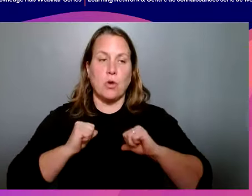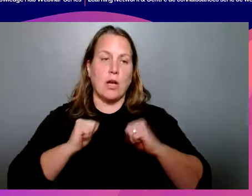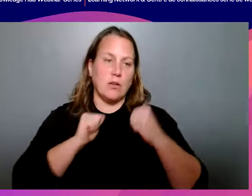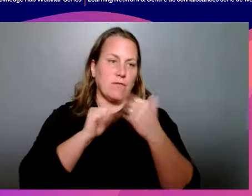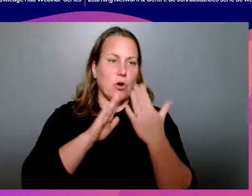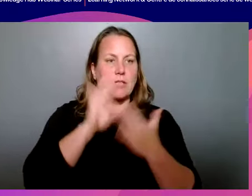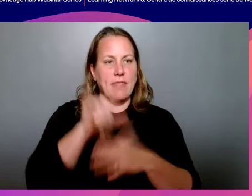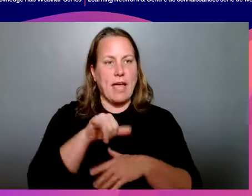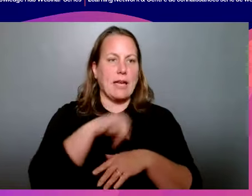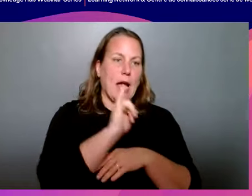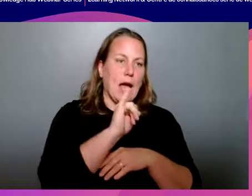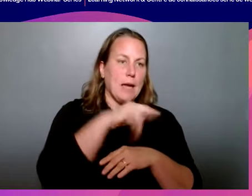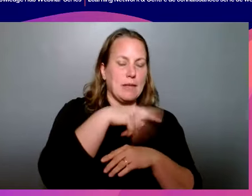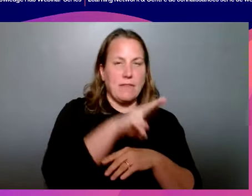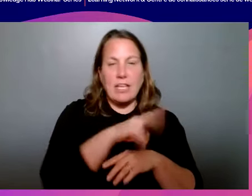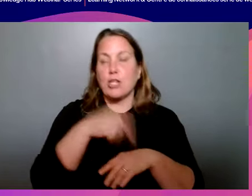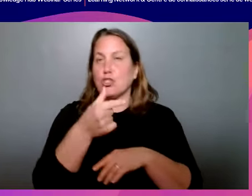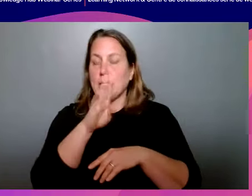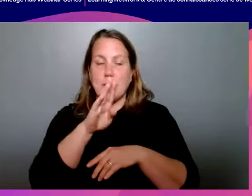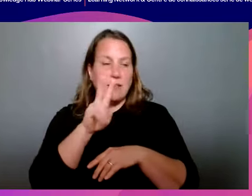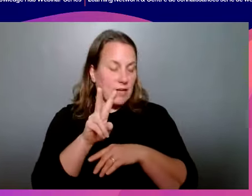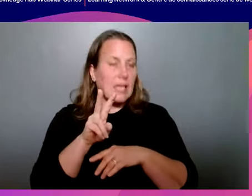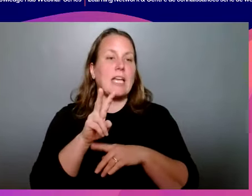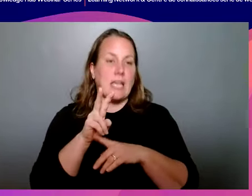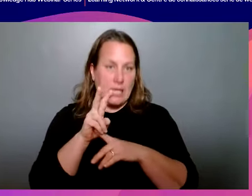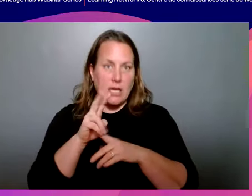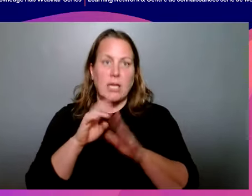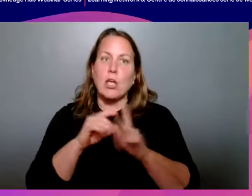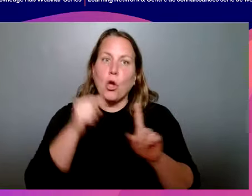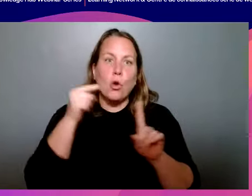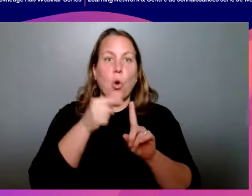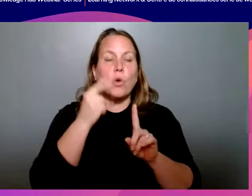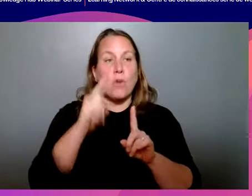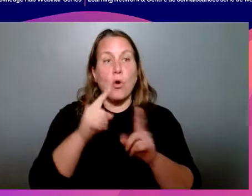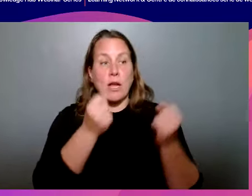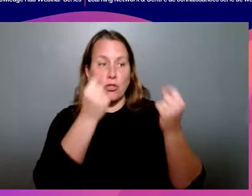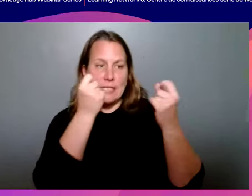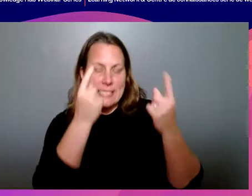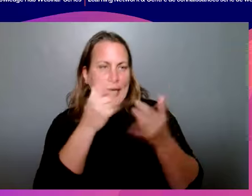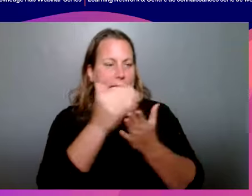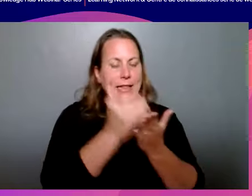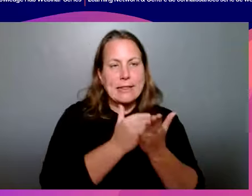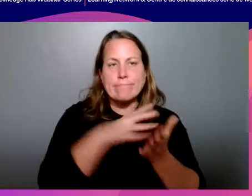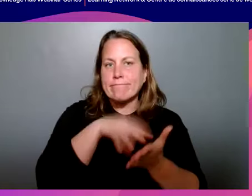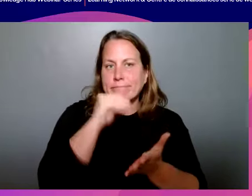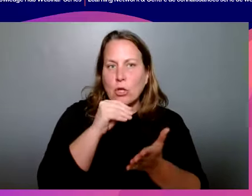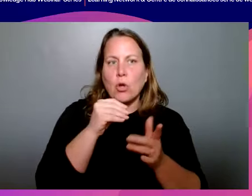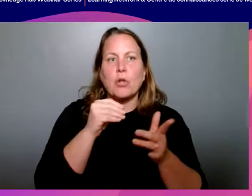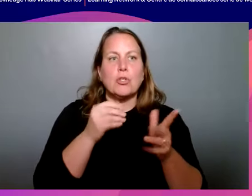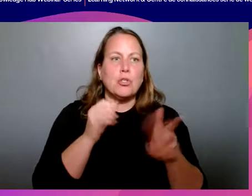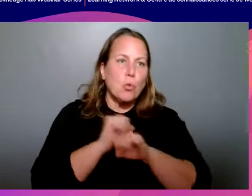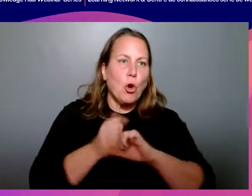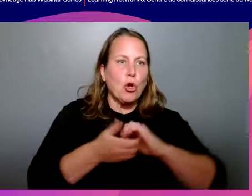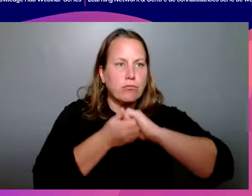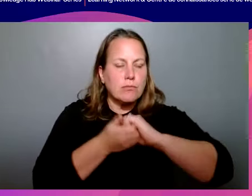and GBV enhances rather than diminishes our understandings of them. We can recognize that violence is